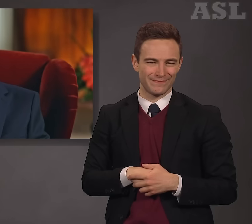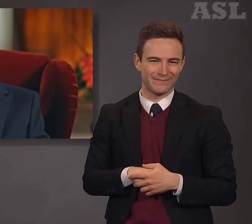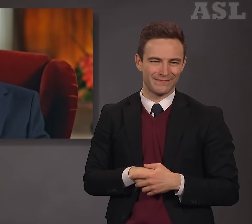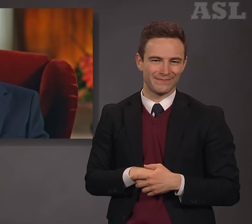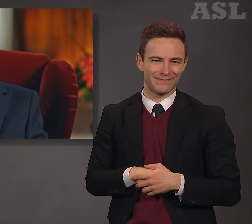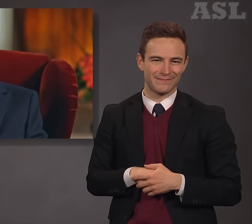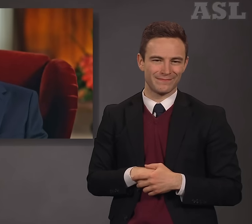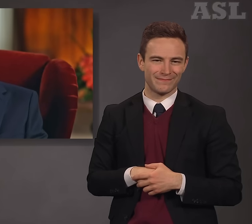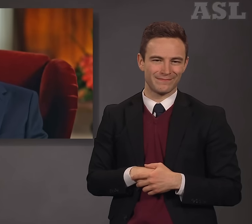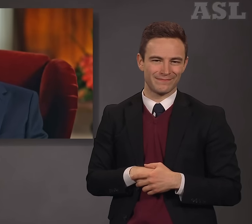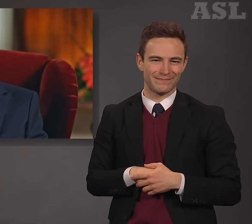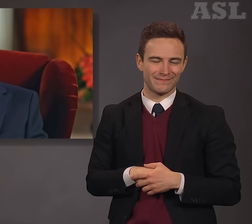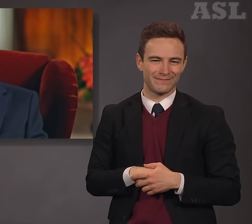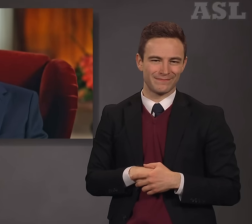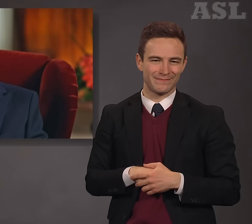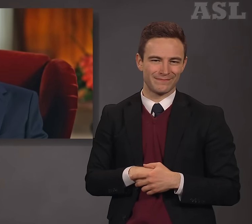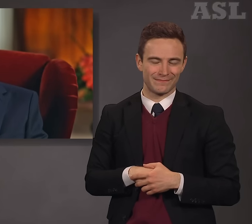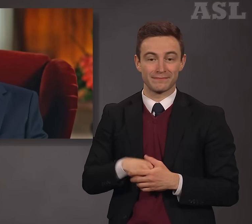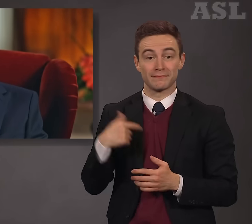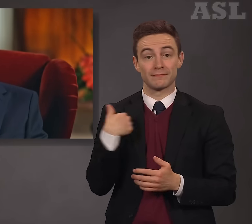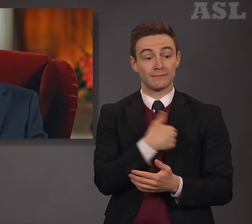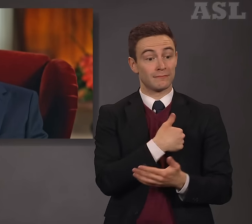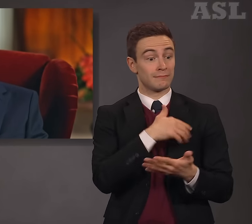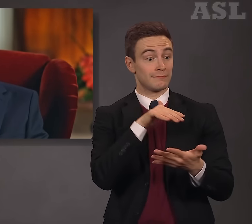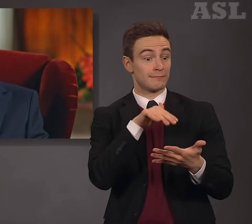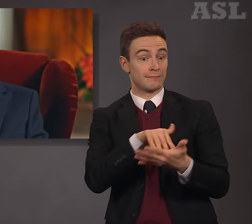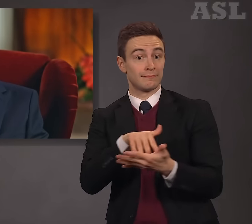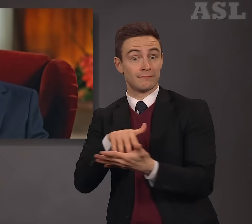spiritual privileges.